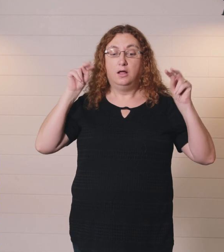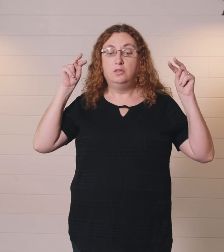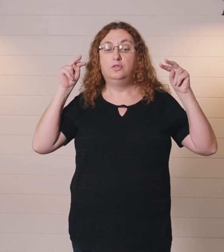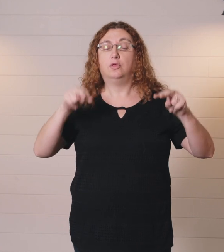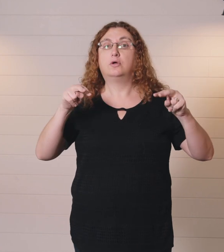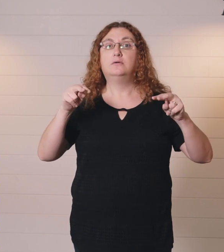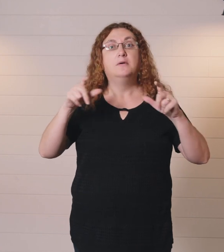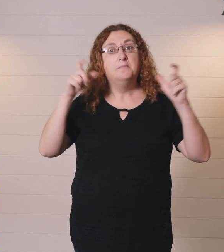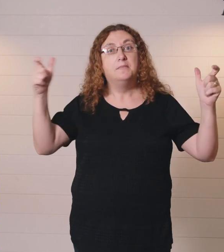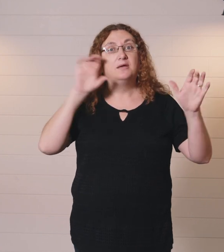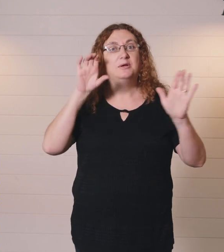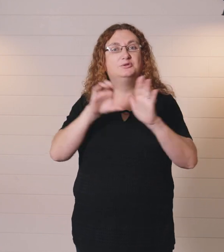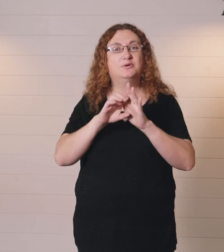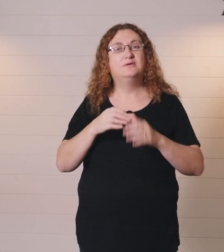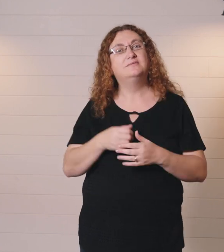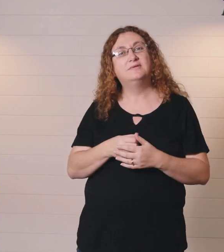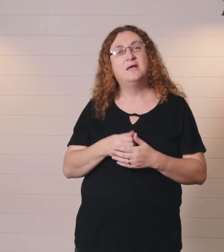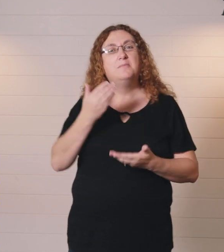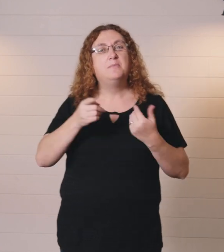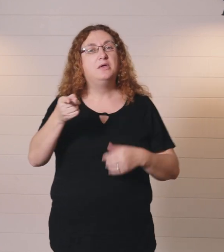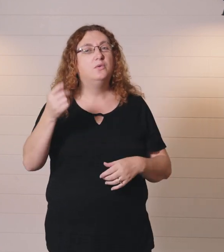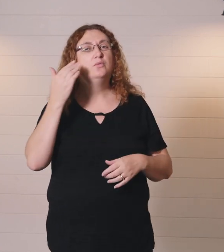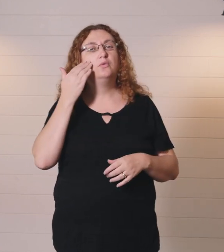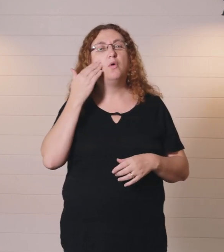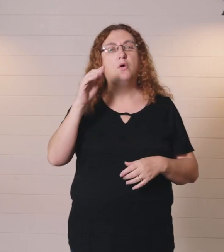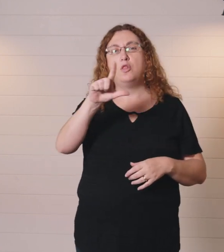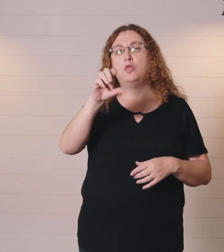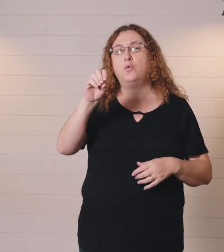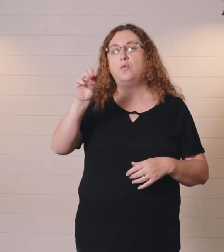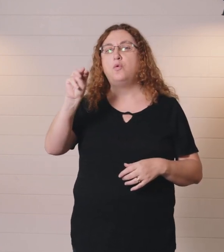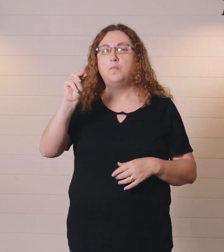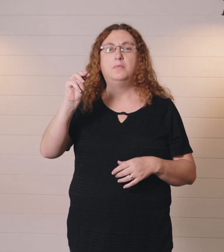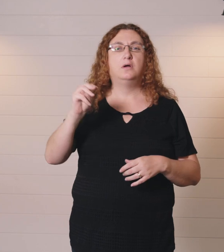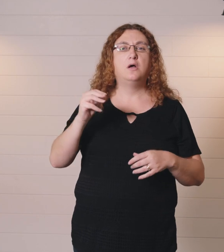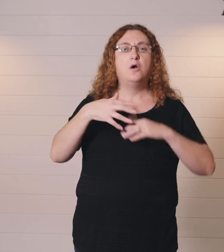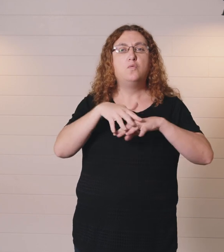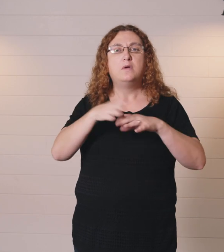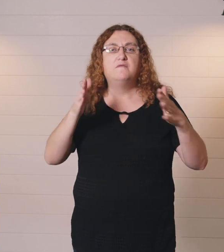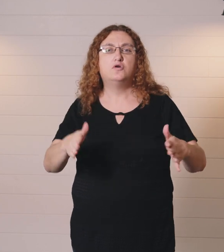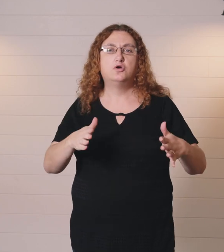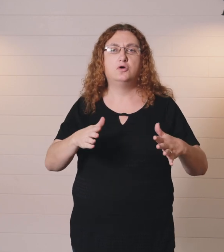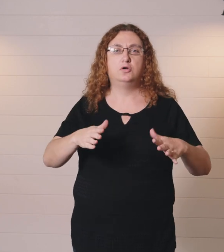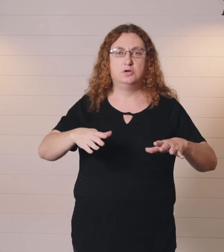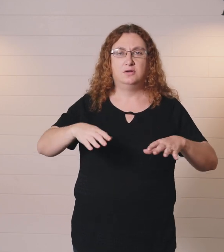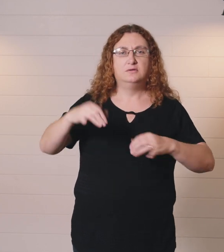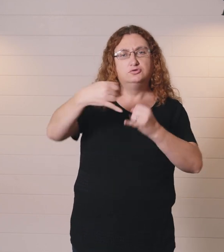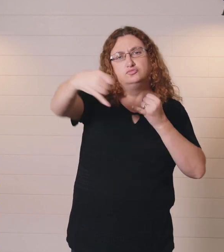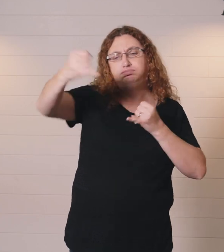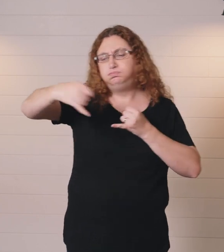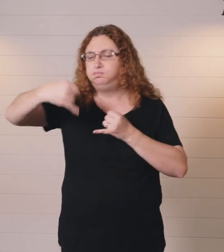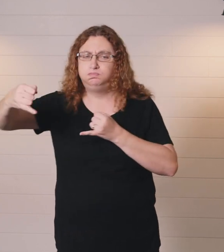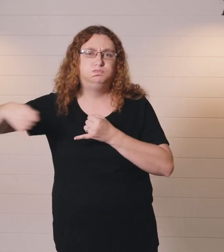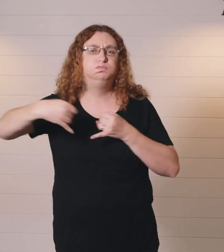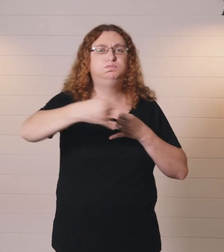before of watching a weaver at the loom, a master weaver who is pulling threads through that loom to create a